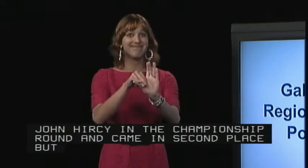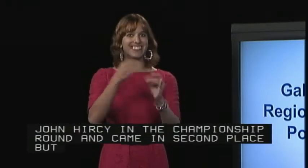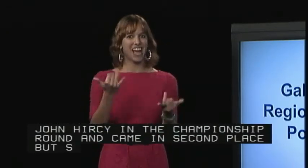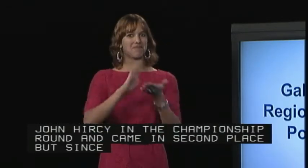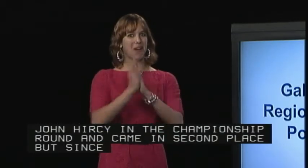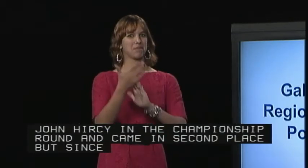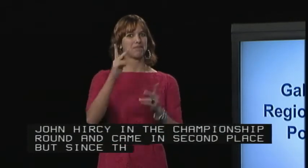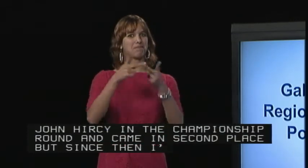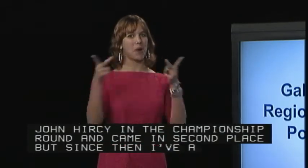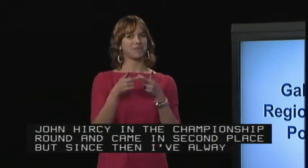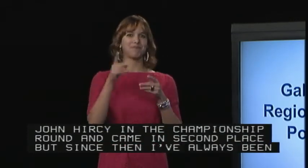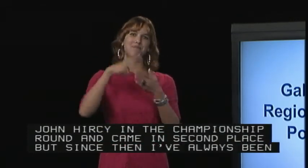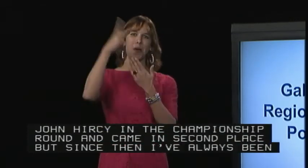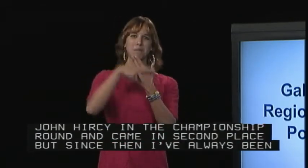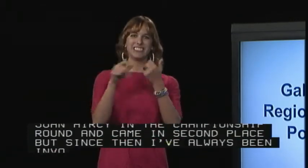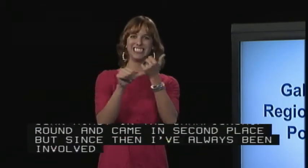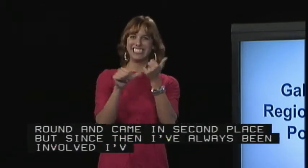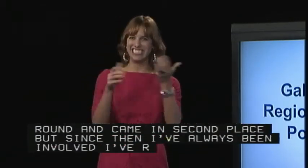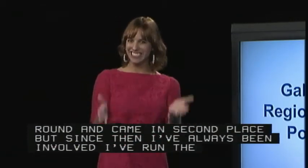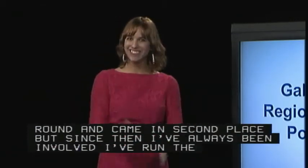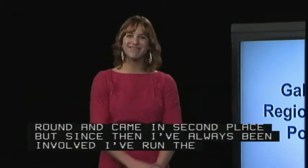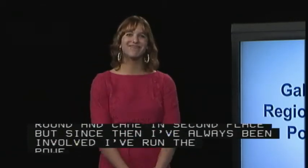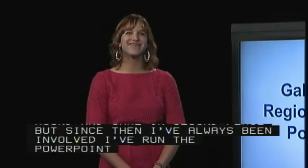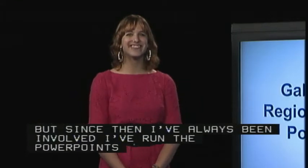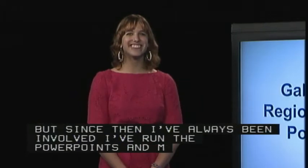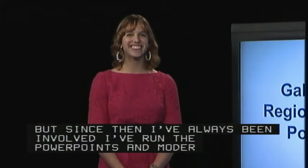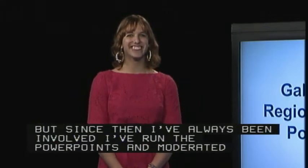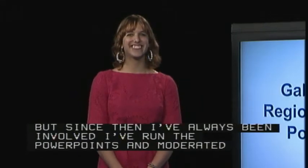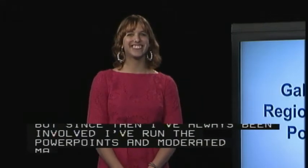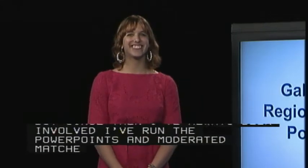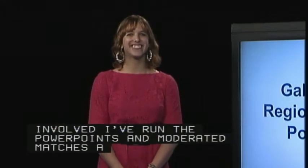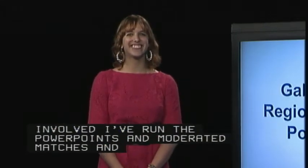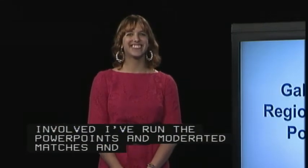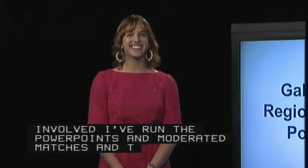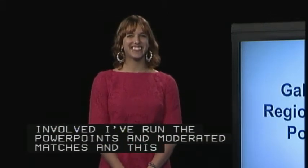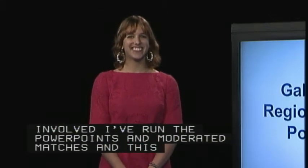moderated matches, and this year I'm so excited to be the Academic Bowl Program Assistant.